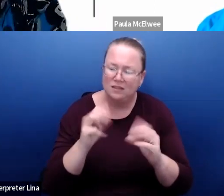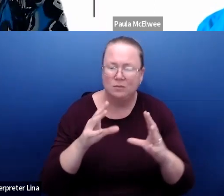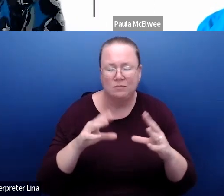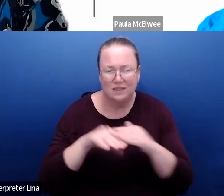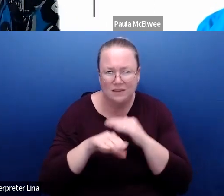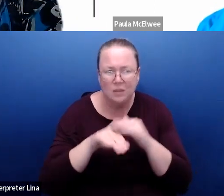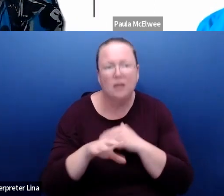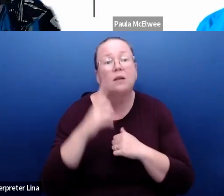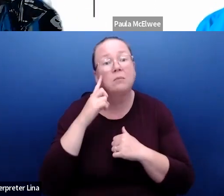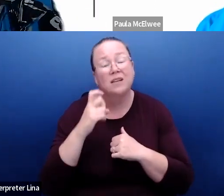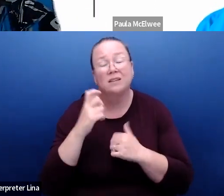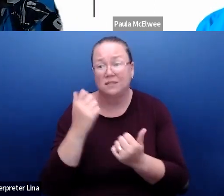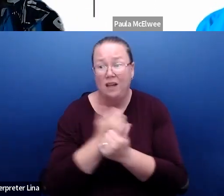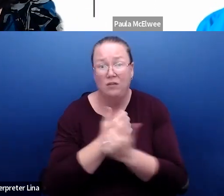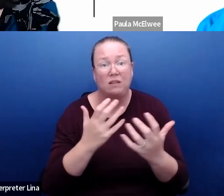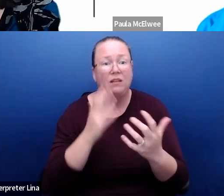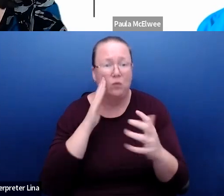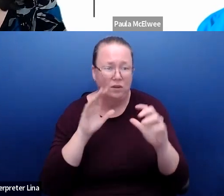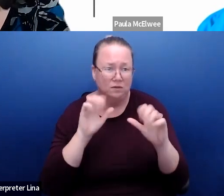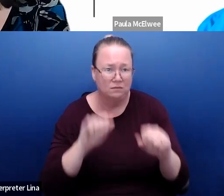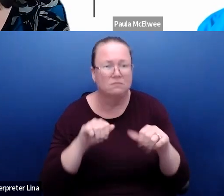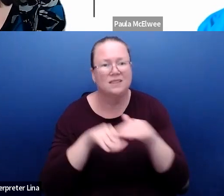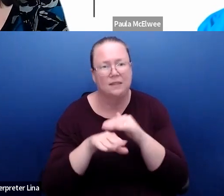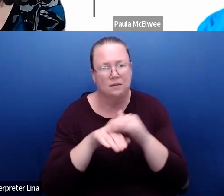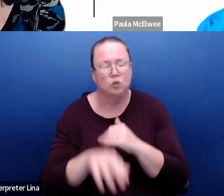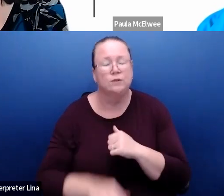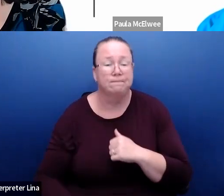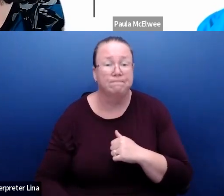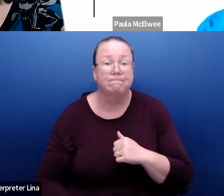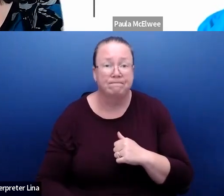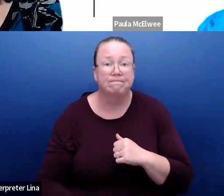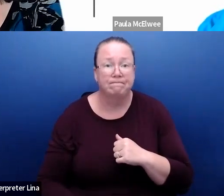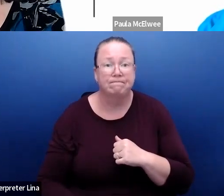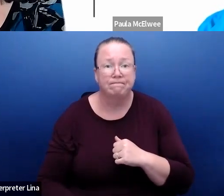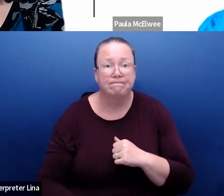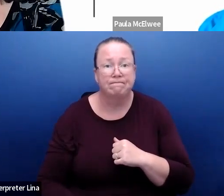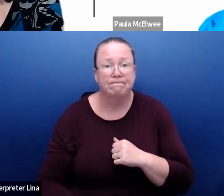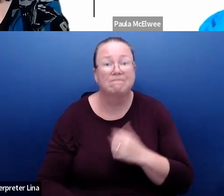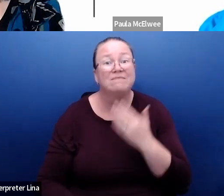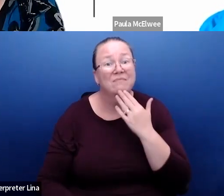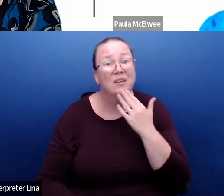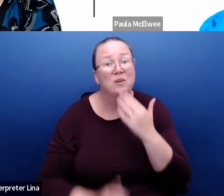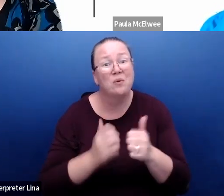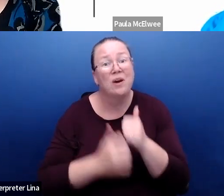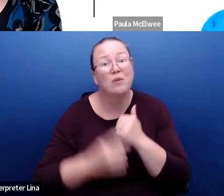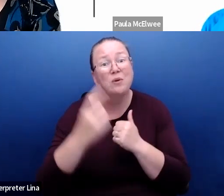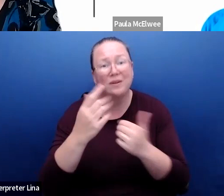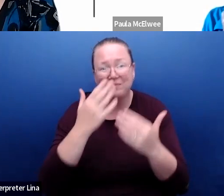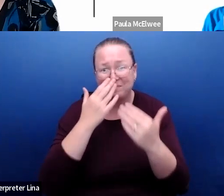because just everything will be accessible. Yeah. Thank you, everyone. I think Paula, we're